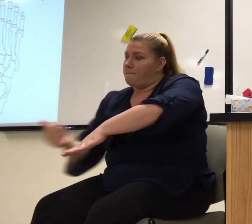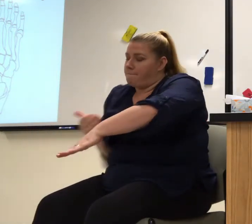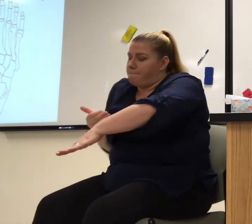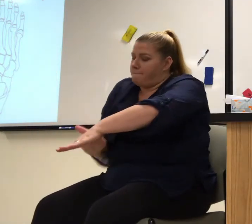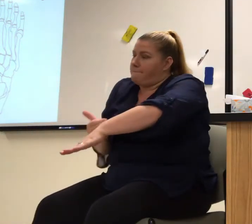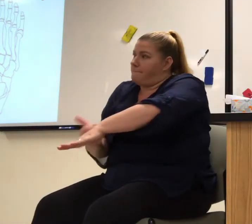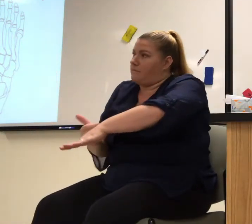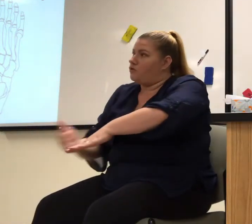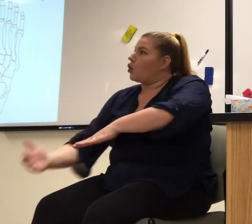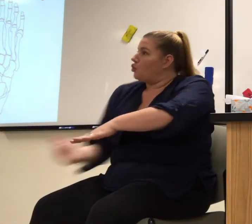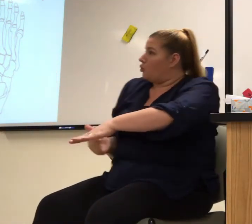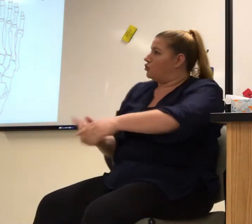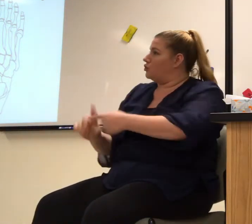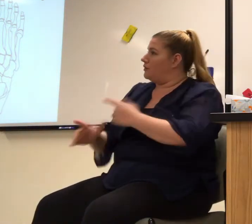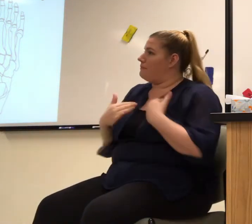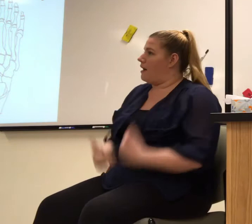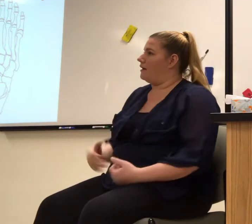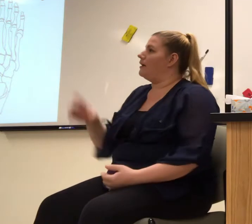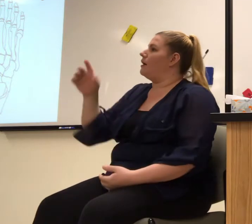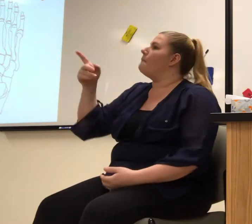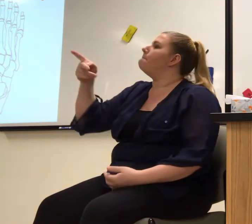metatarsals,